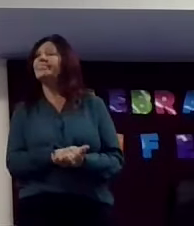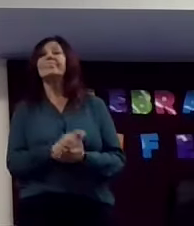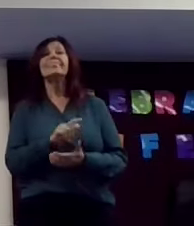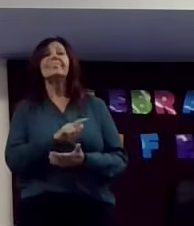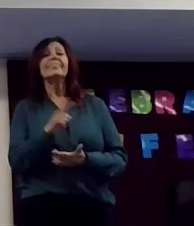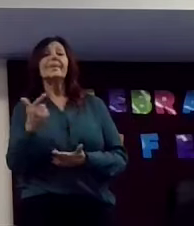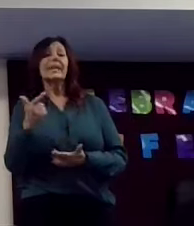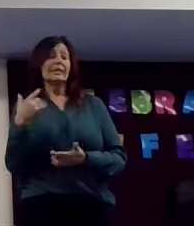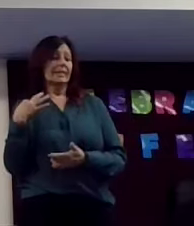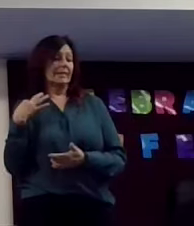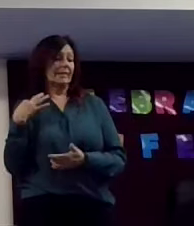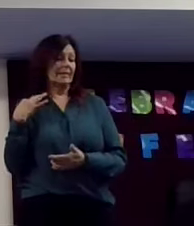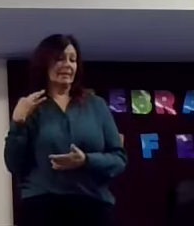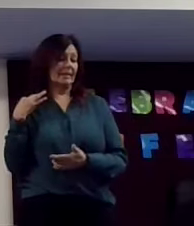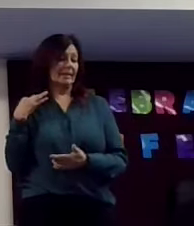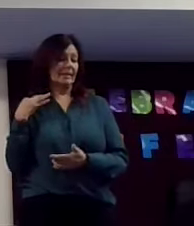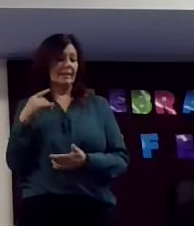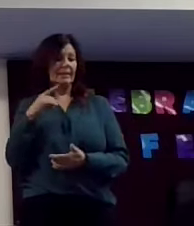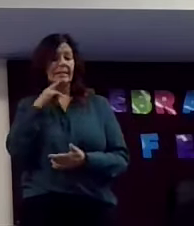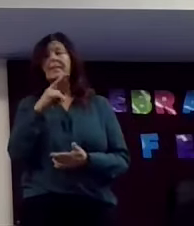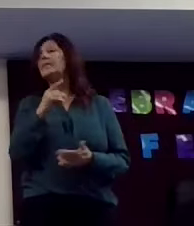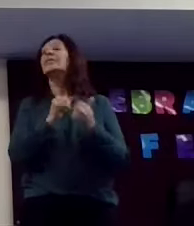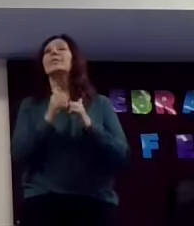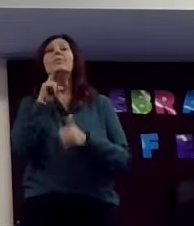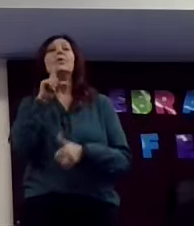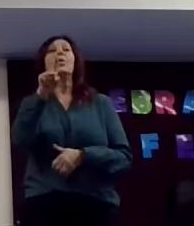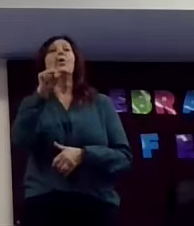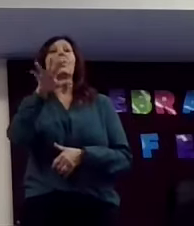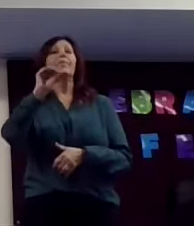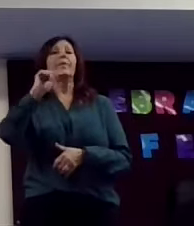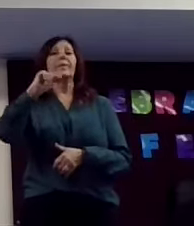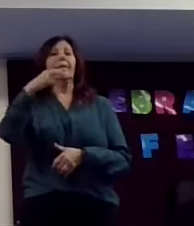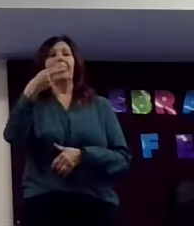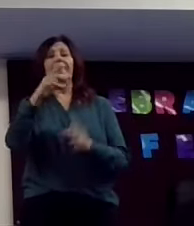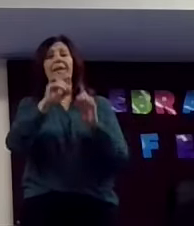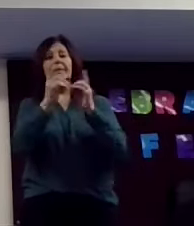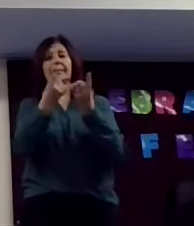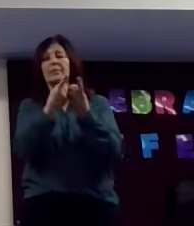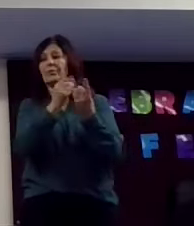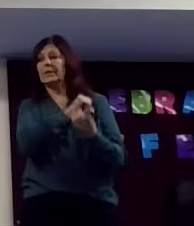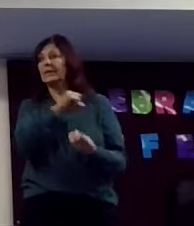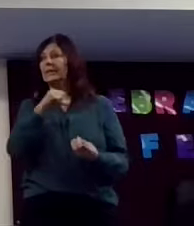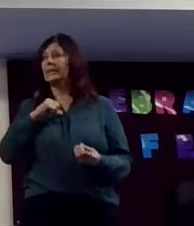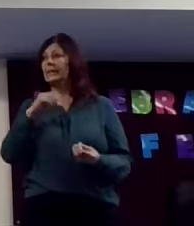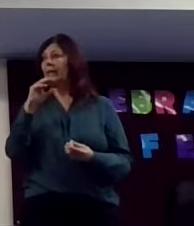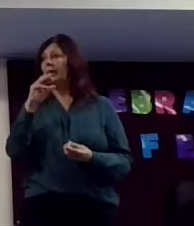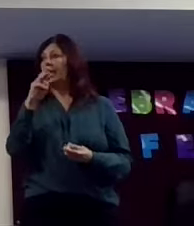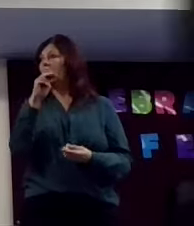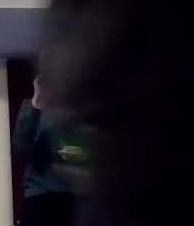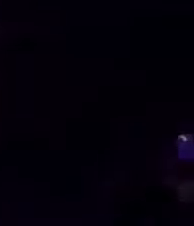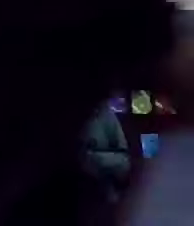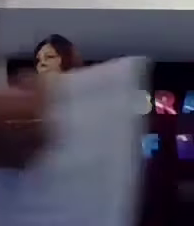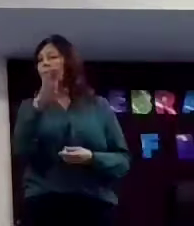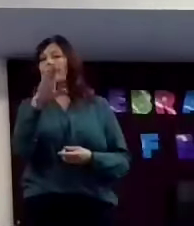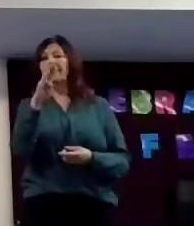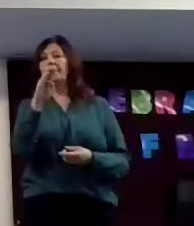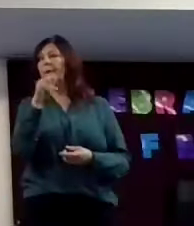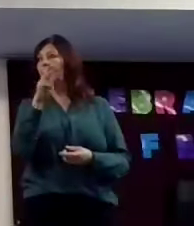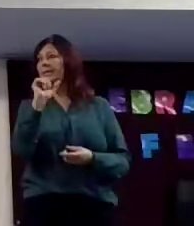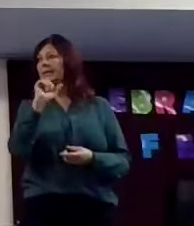Our next candidate is running for the 150th District Assembly, and it's Mike